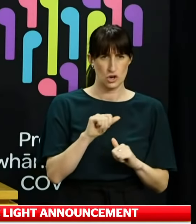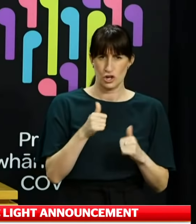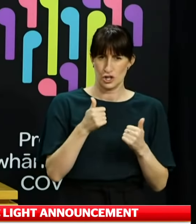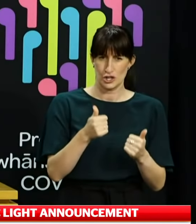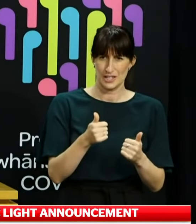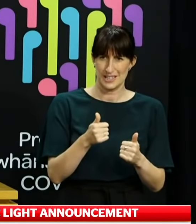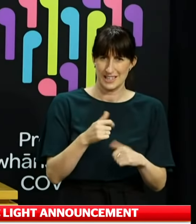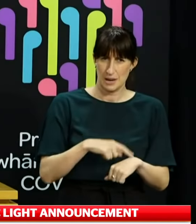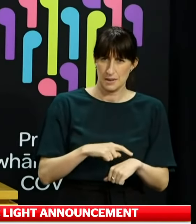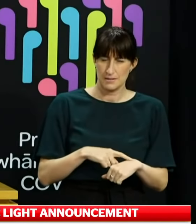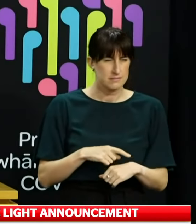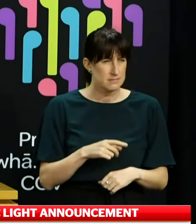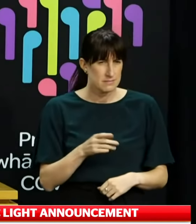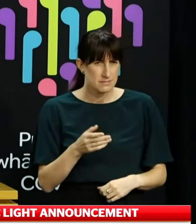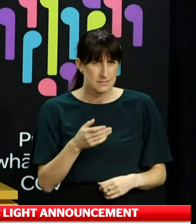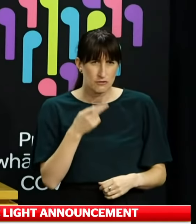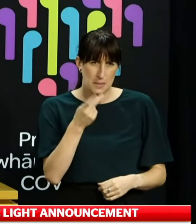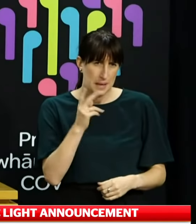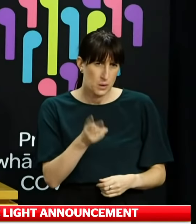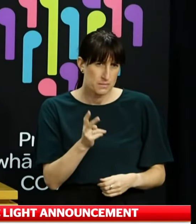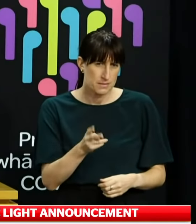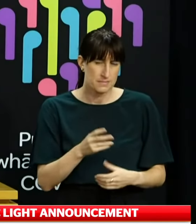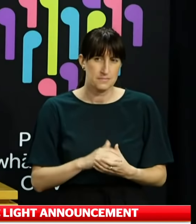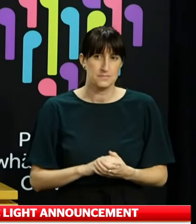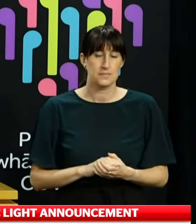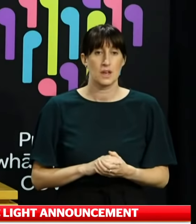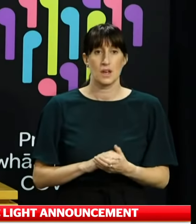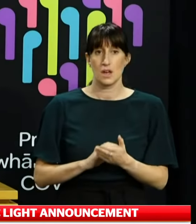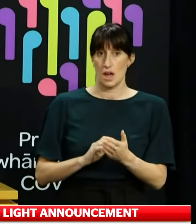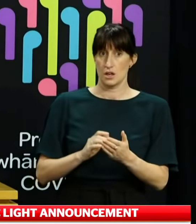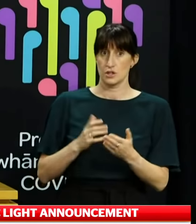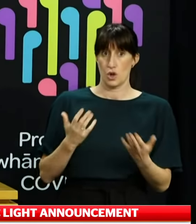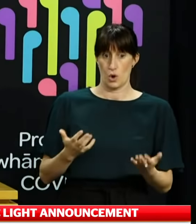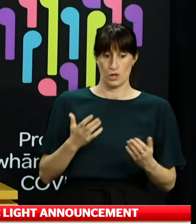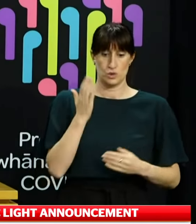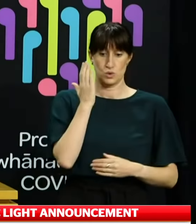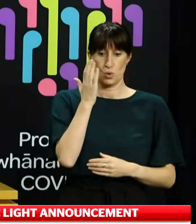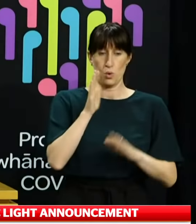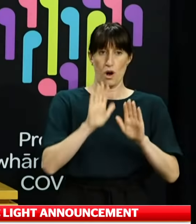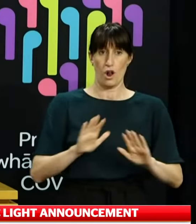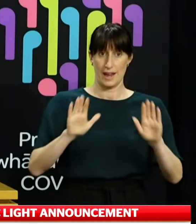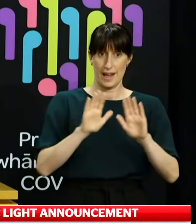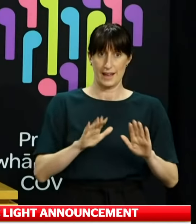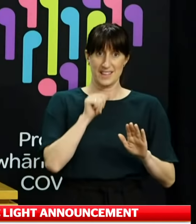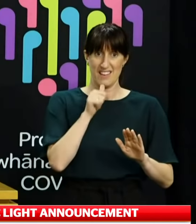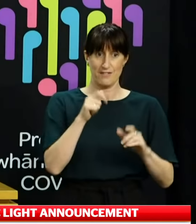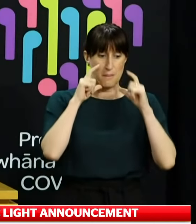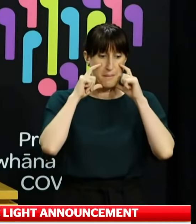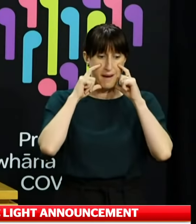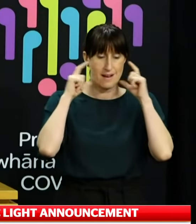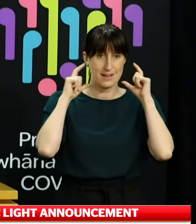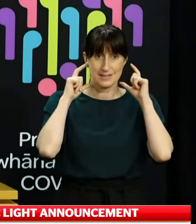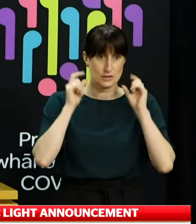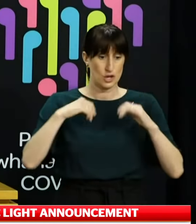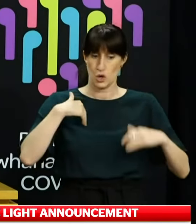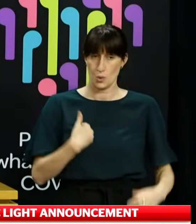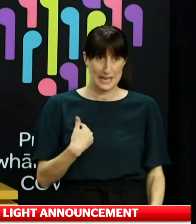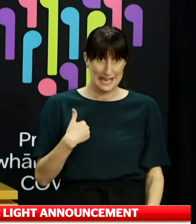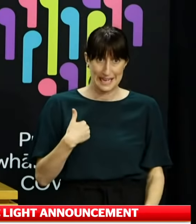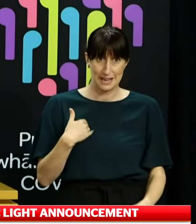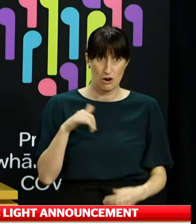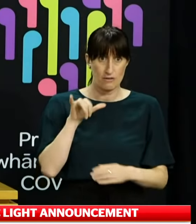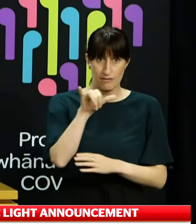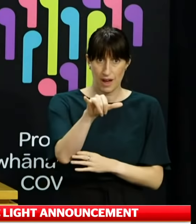Sorry, run that one past me again. So we're going into school holidays, and if masks are no longer mandatory from the government side on flights,